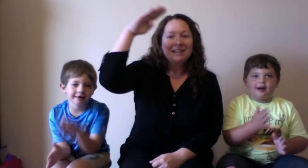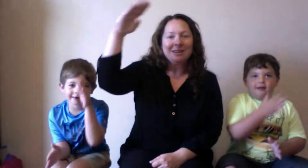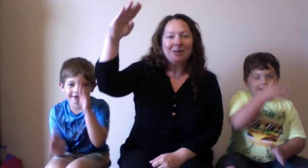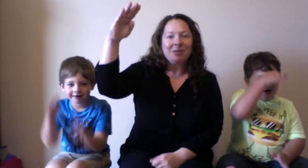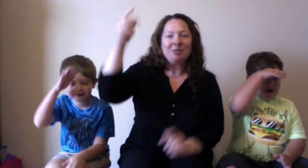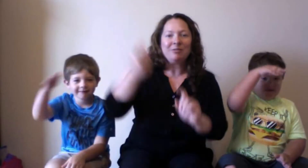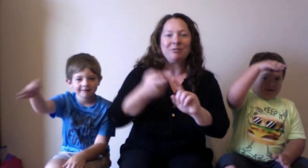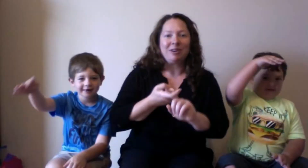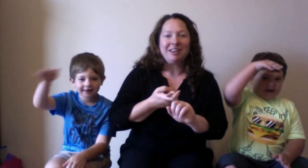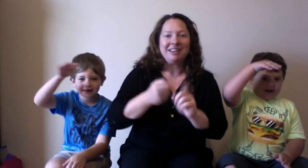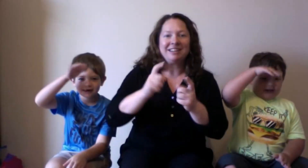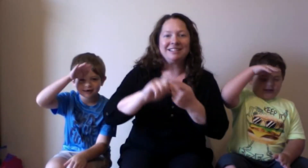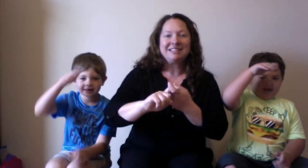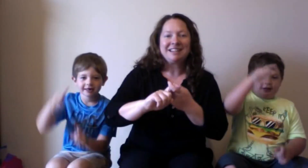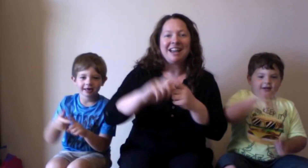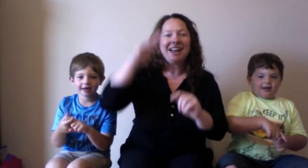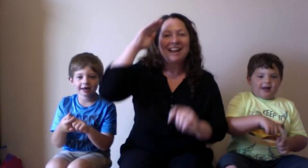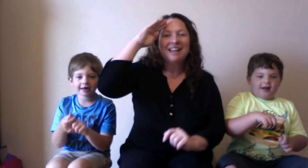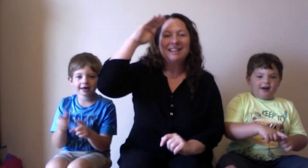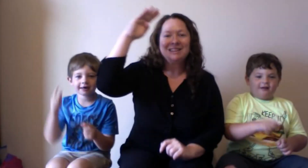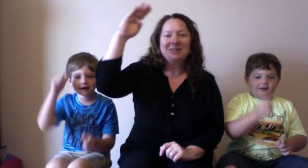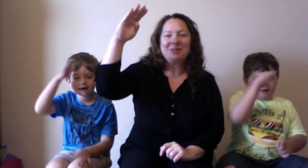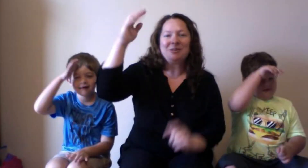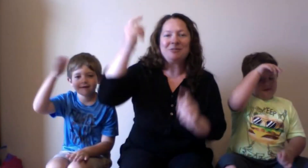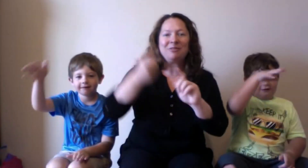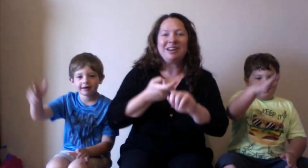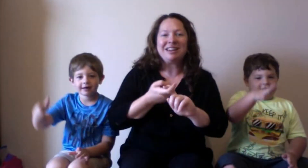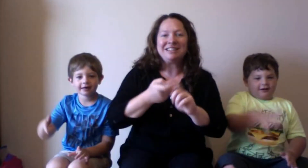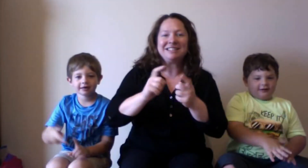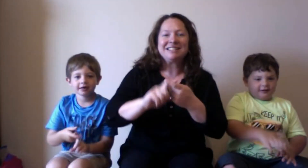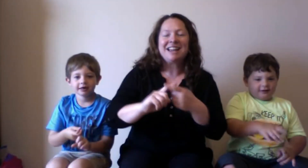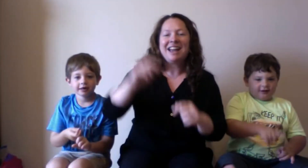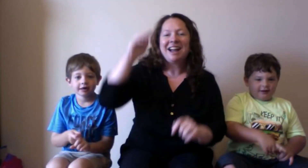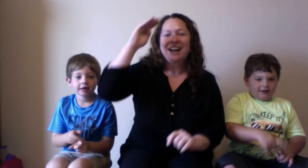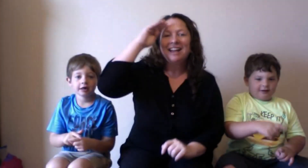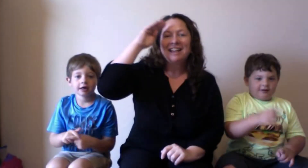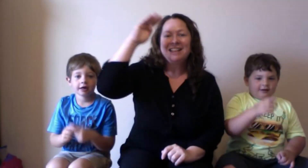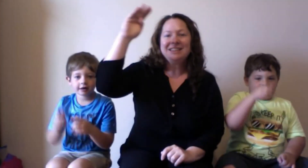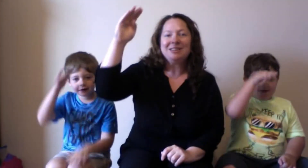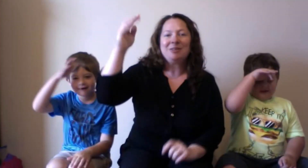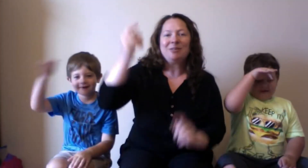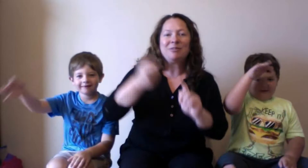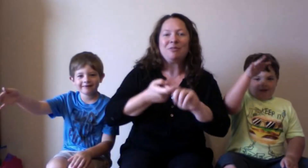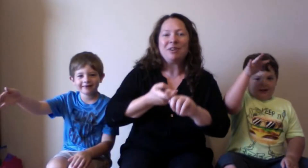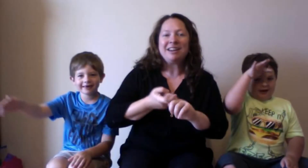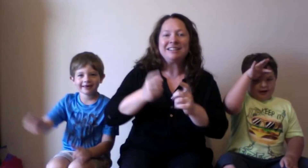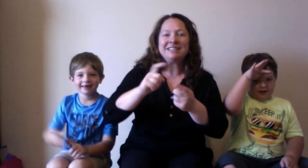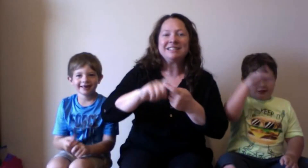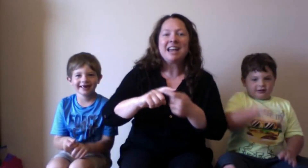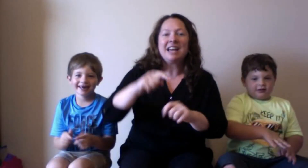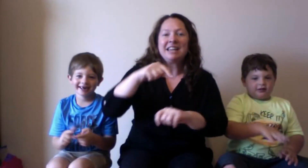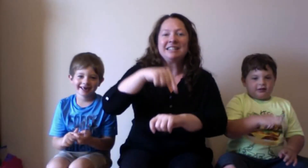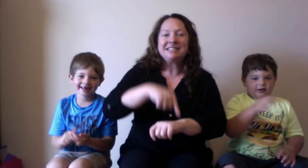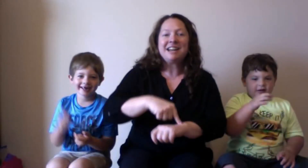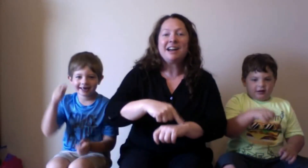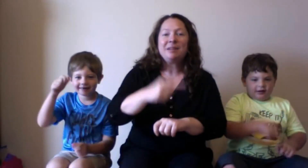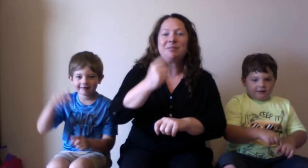Hello friends. Hello friends. Hello friends. It's time to